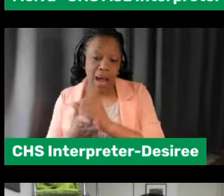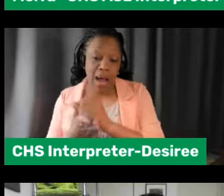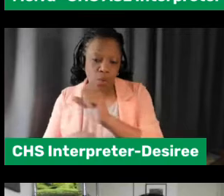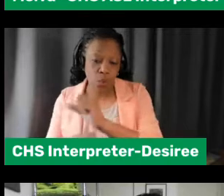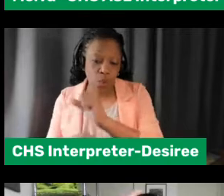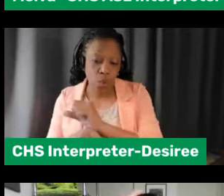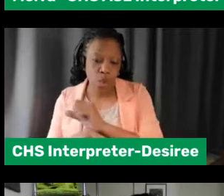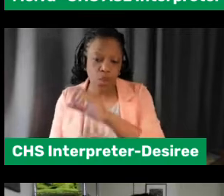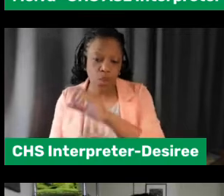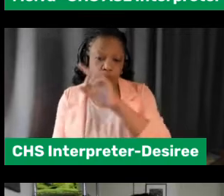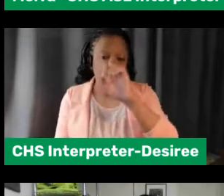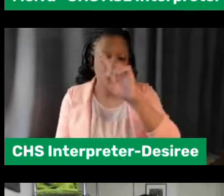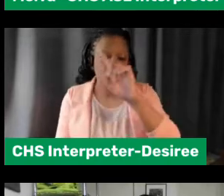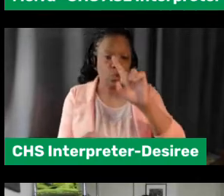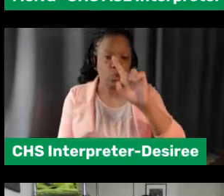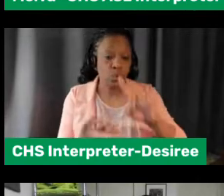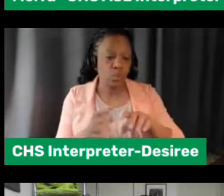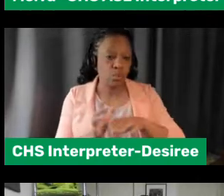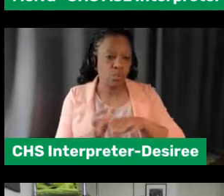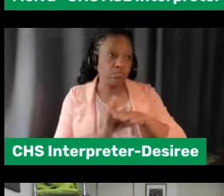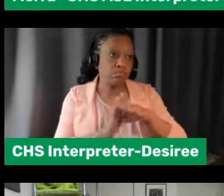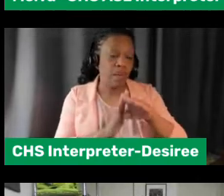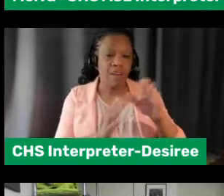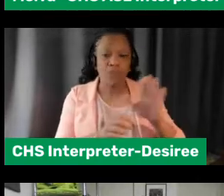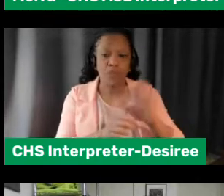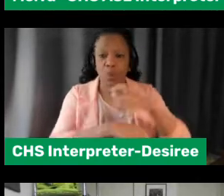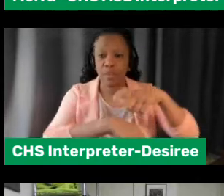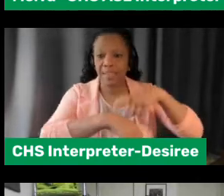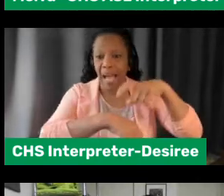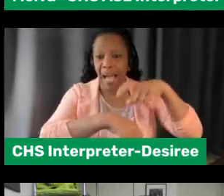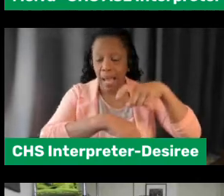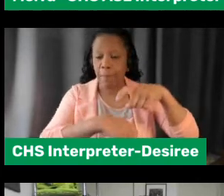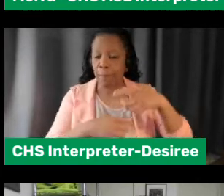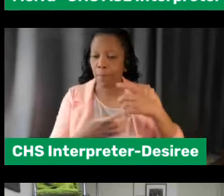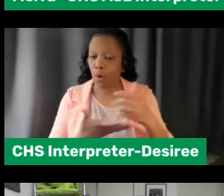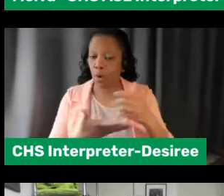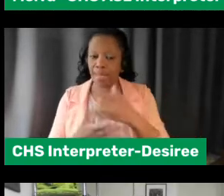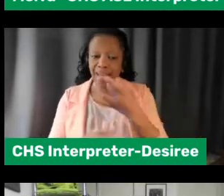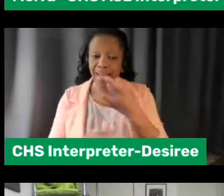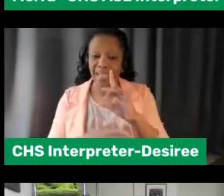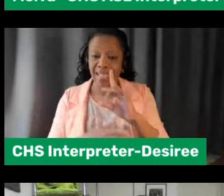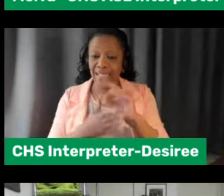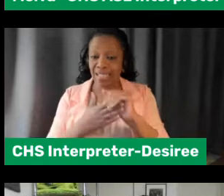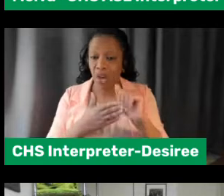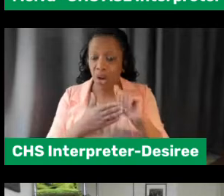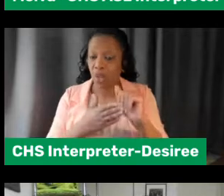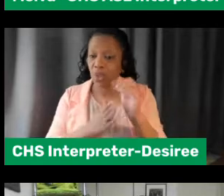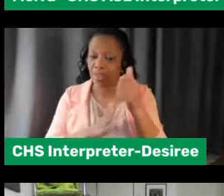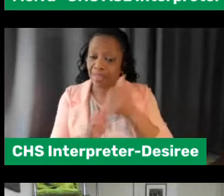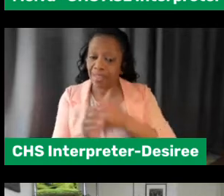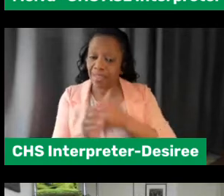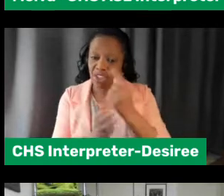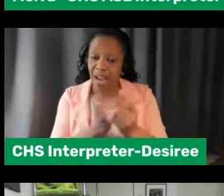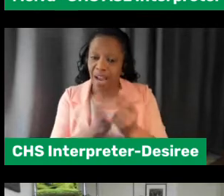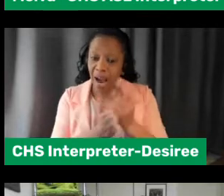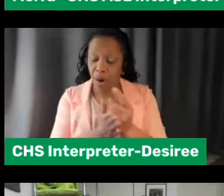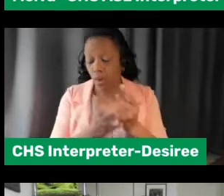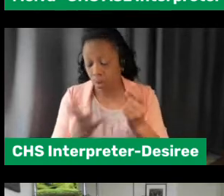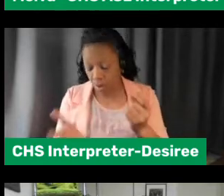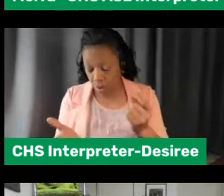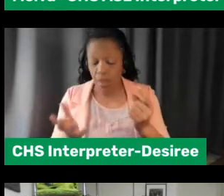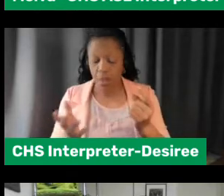full-time on this job at $18 an hour to being full-time and having a meaningful living wage.